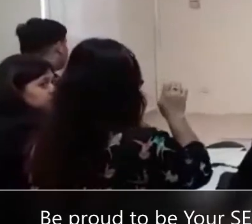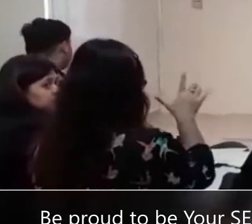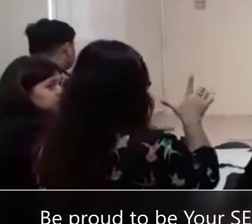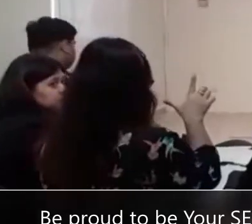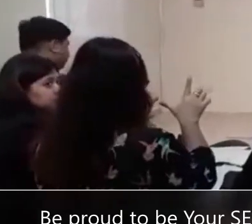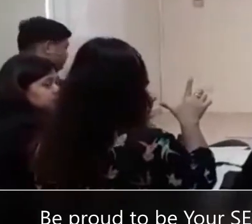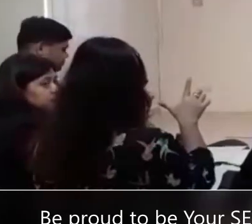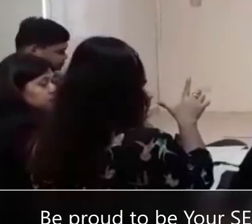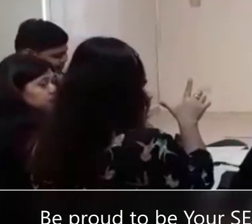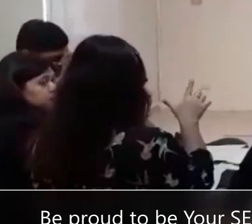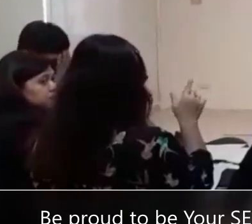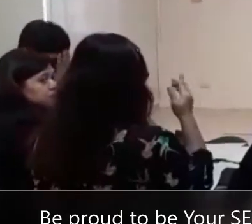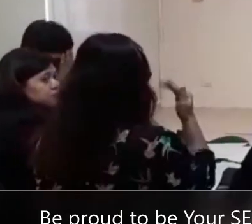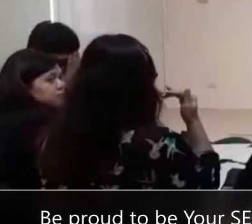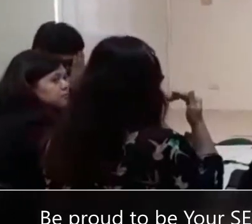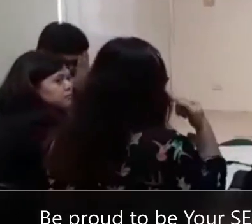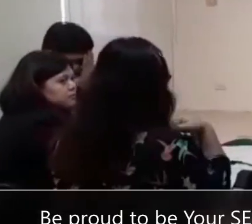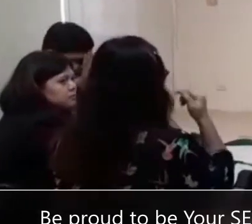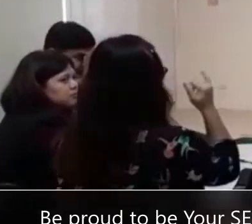My name is Giselle.